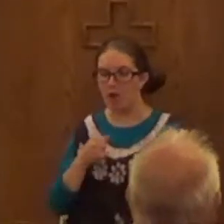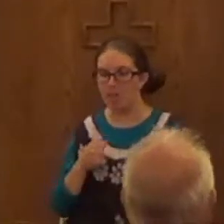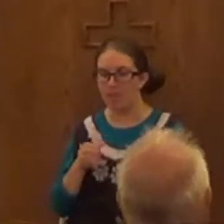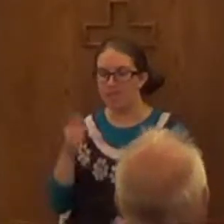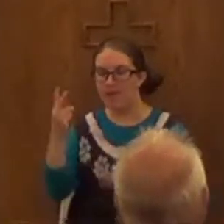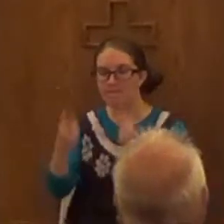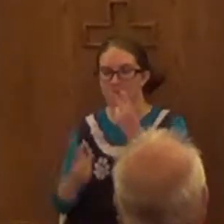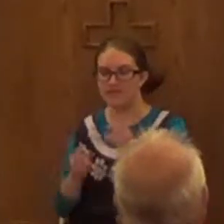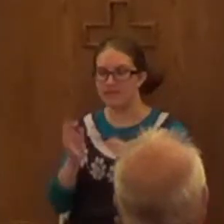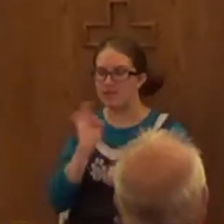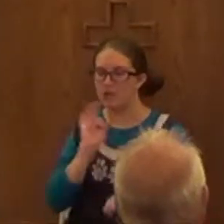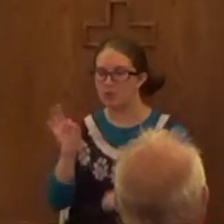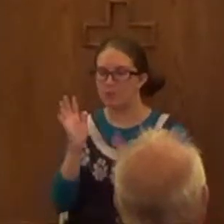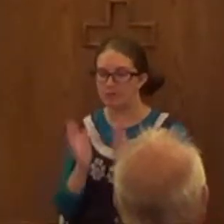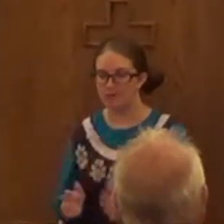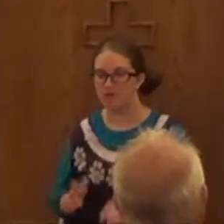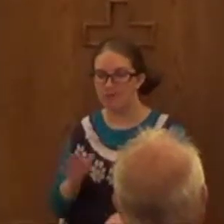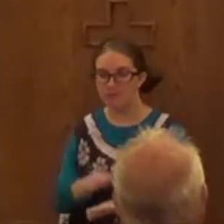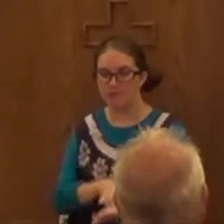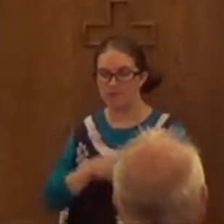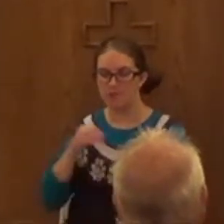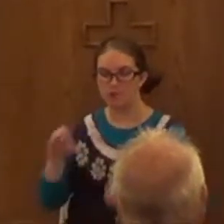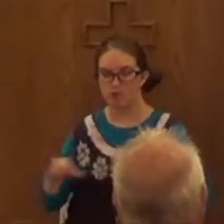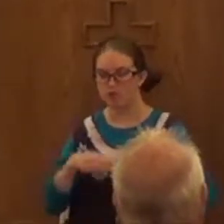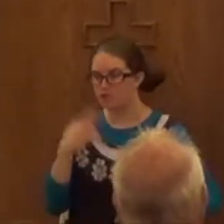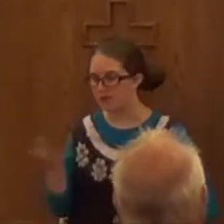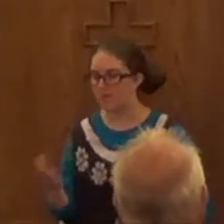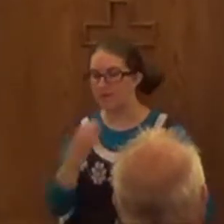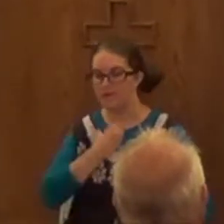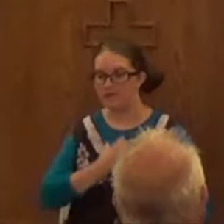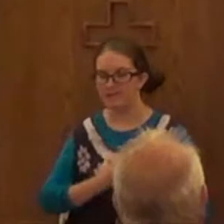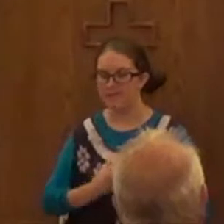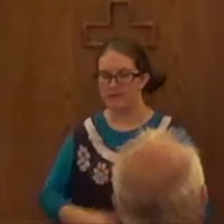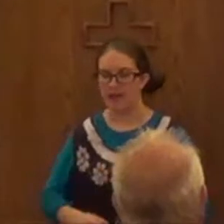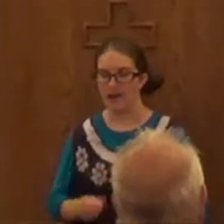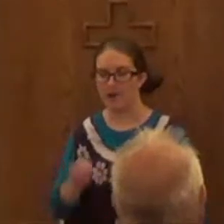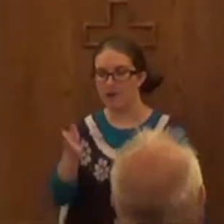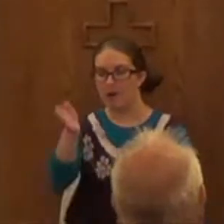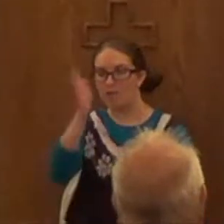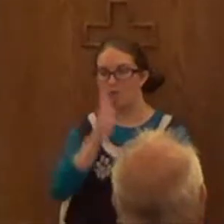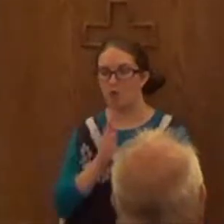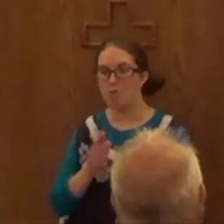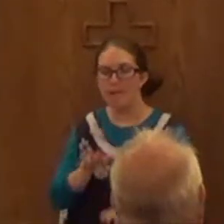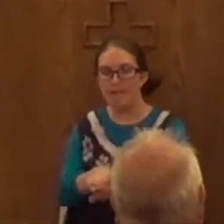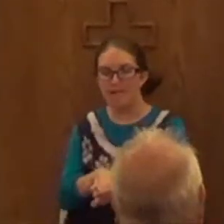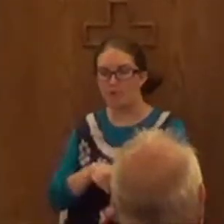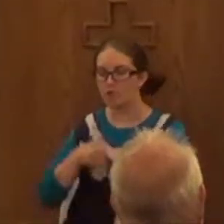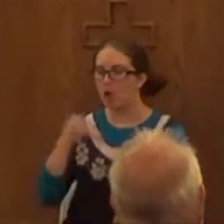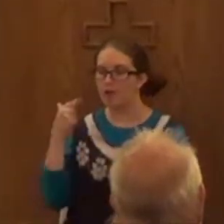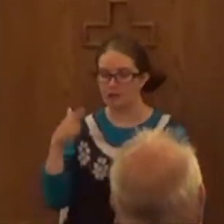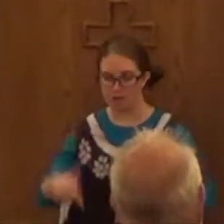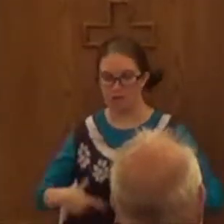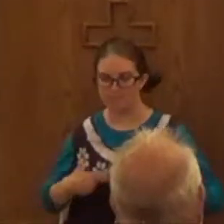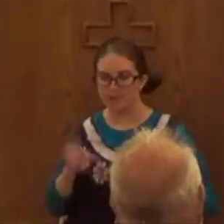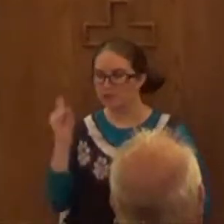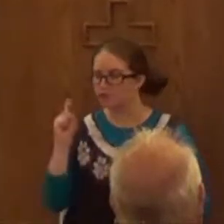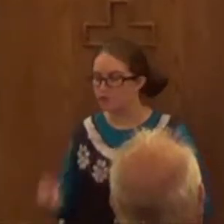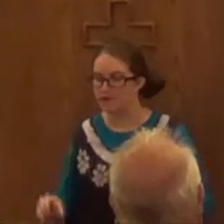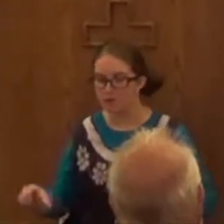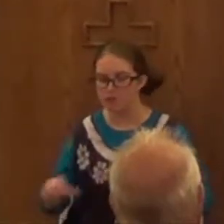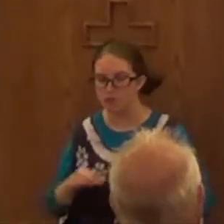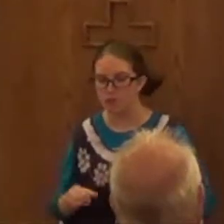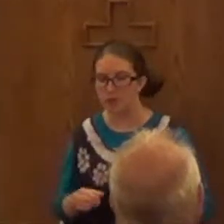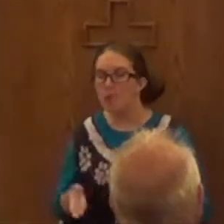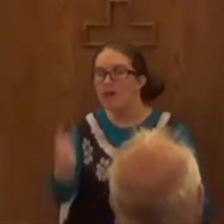an evangelist. You may be called tonight to do something in the will of God. You may have a calling on your life, but you better do it